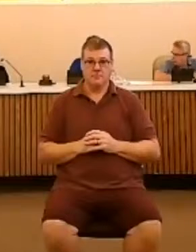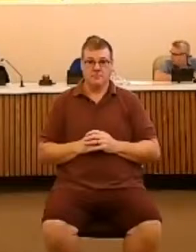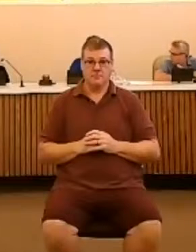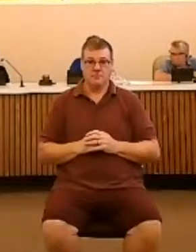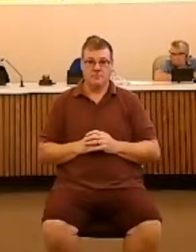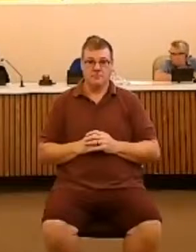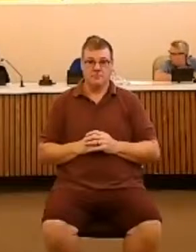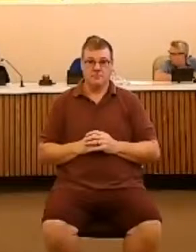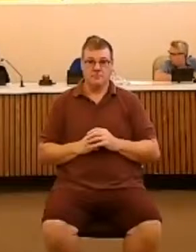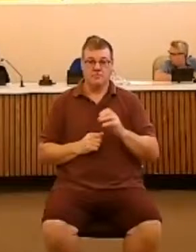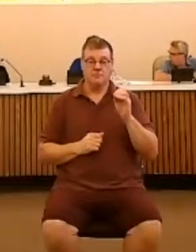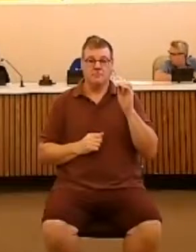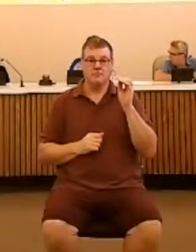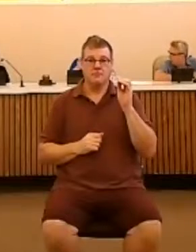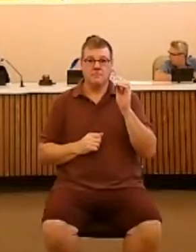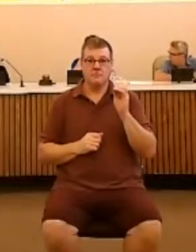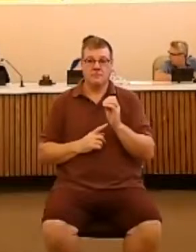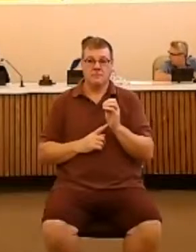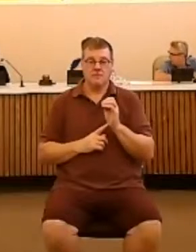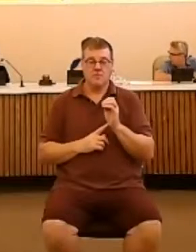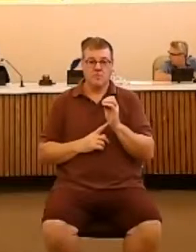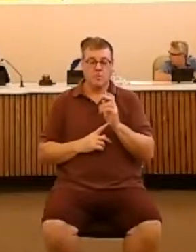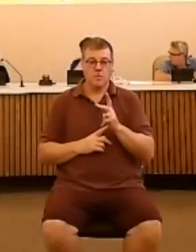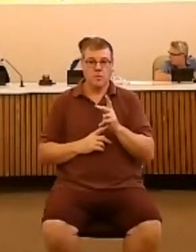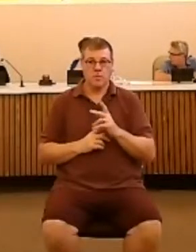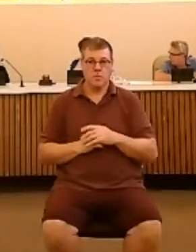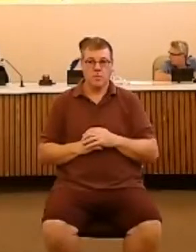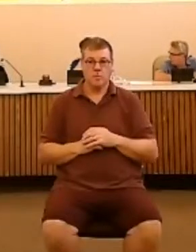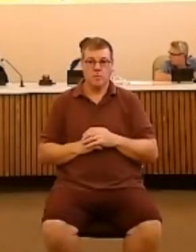we have to leave that part of the?